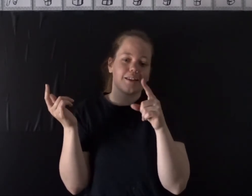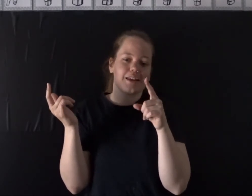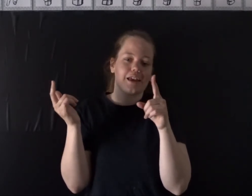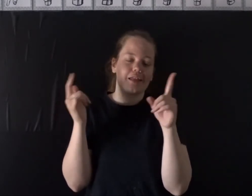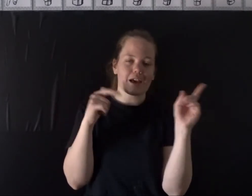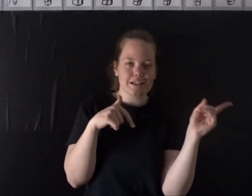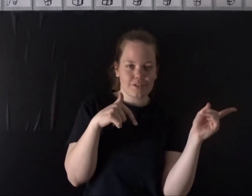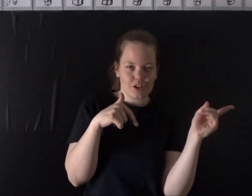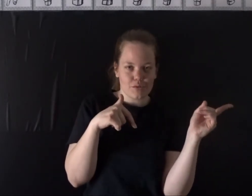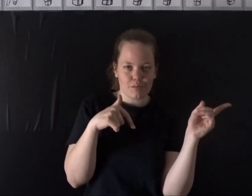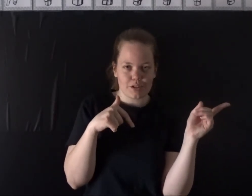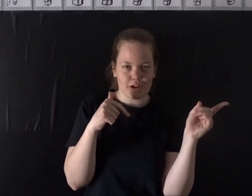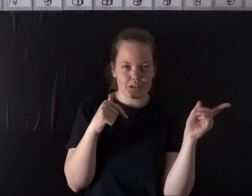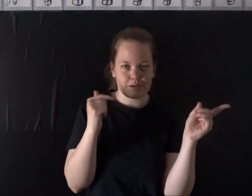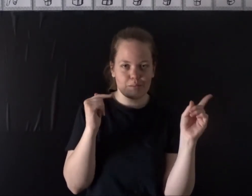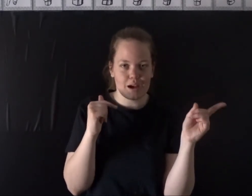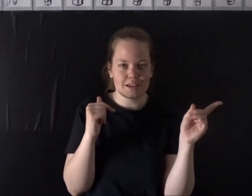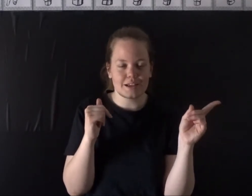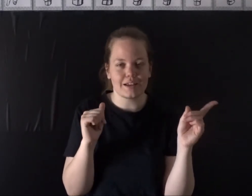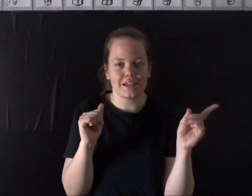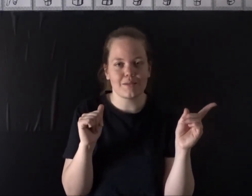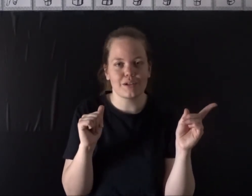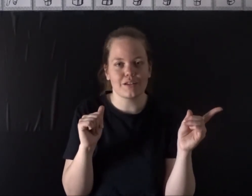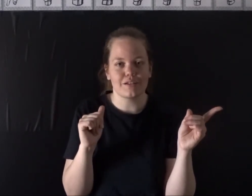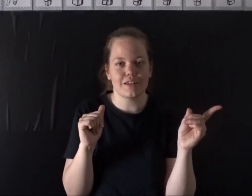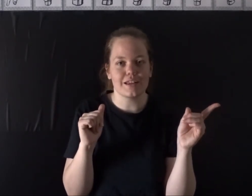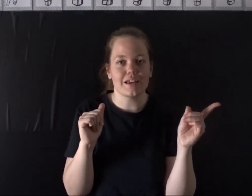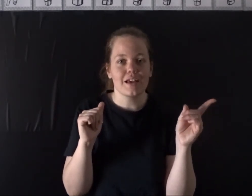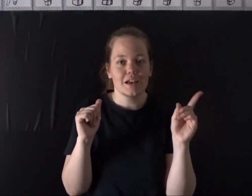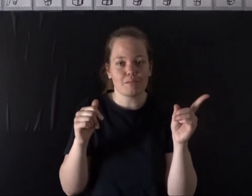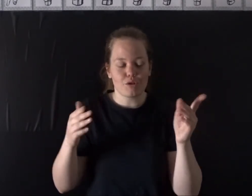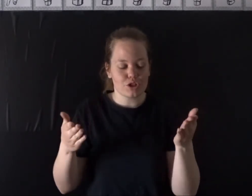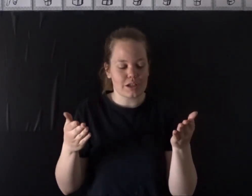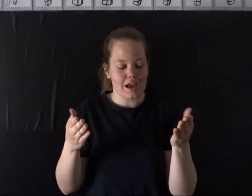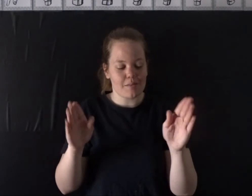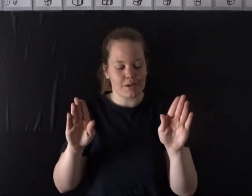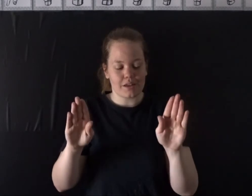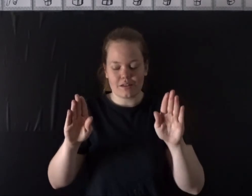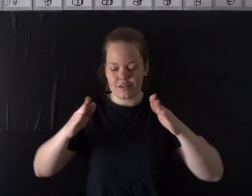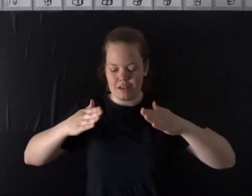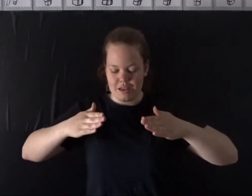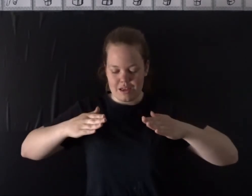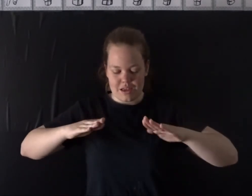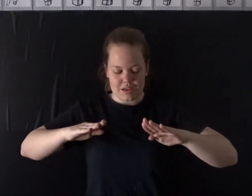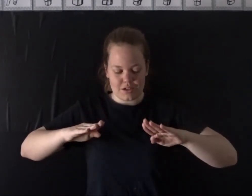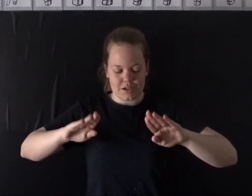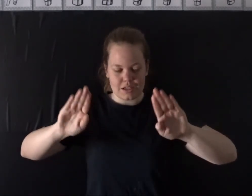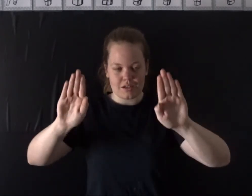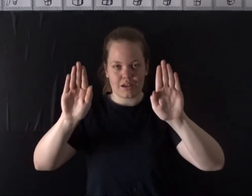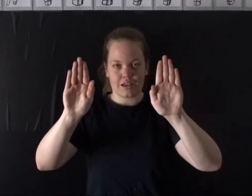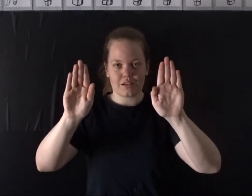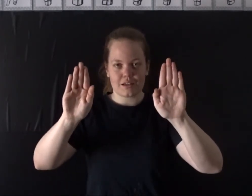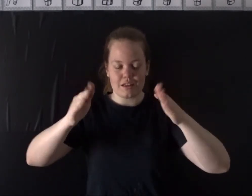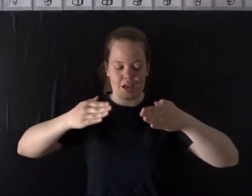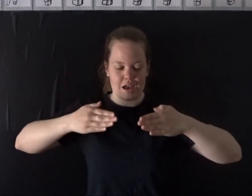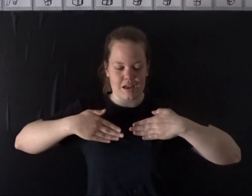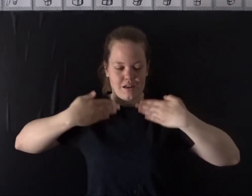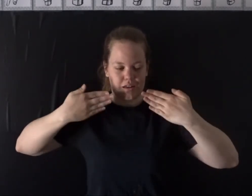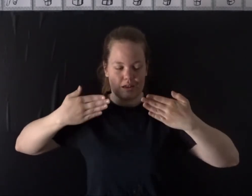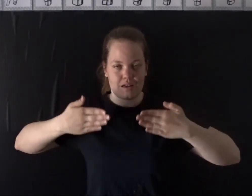the last video when we talked about my sign name, we learned the emotion happy is you're going to take your hand like that, and